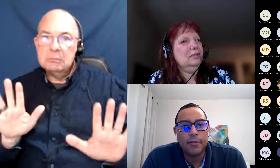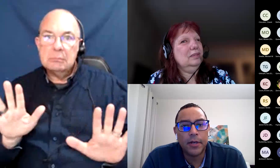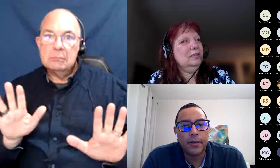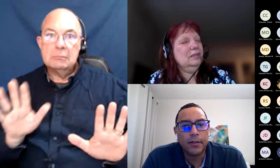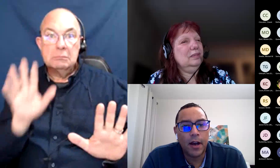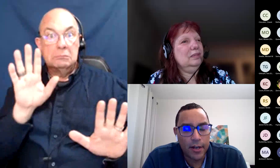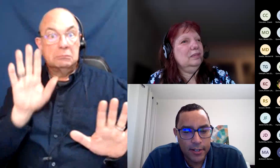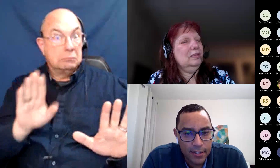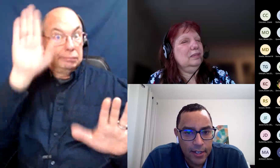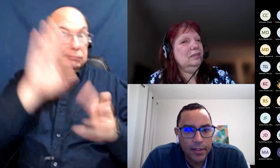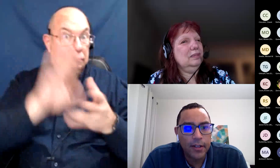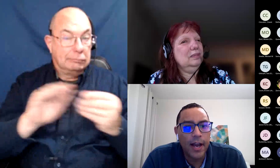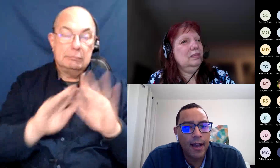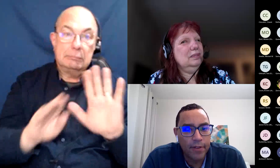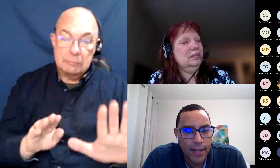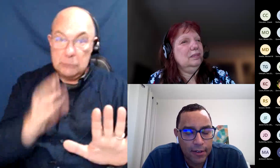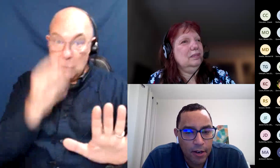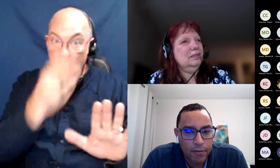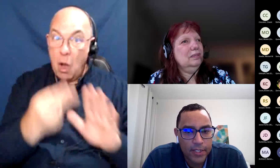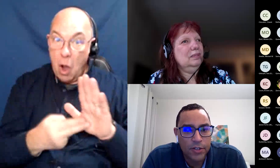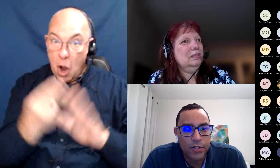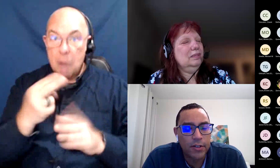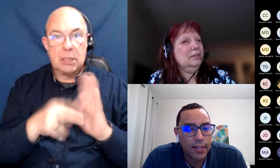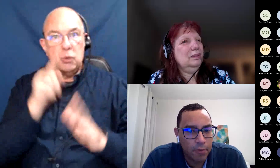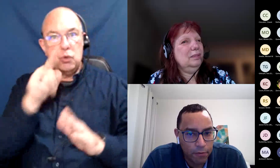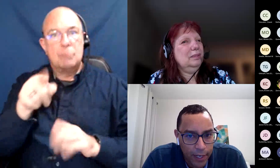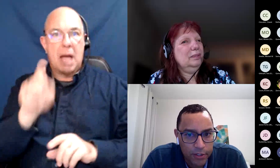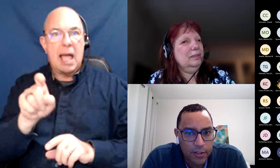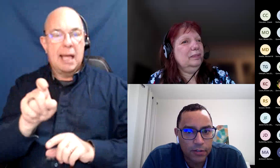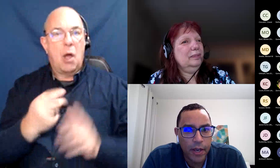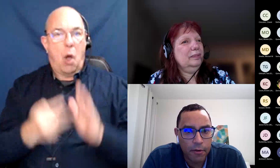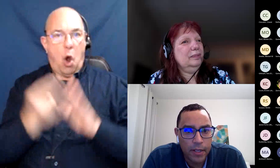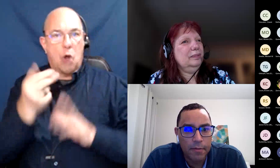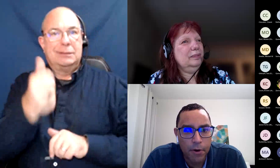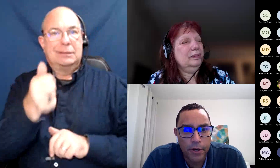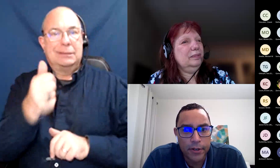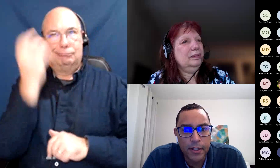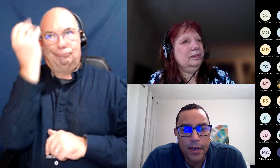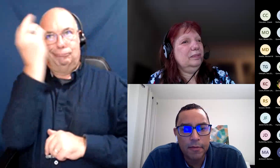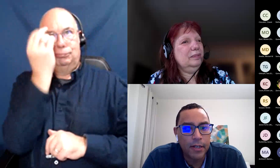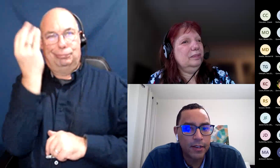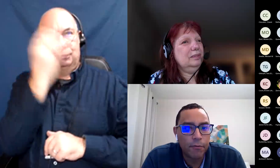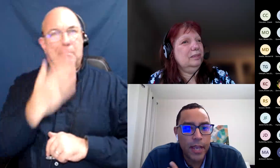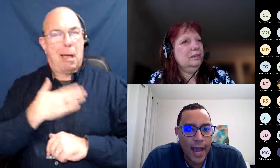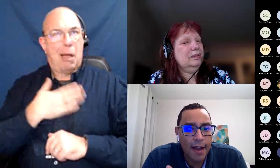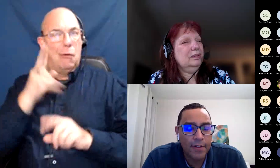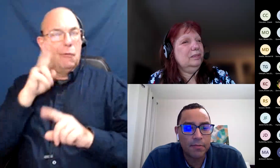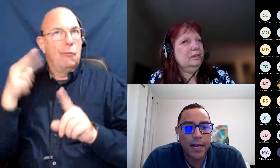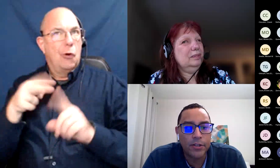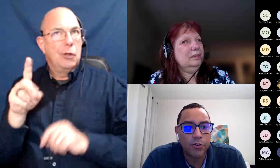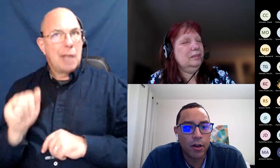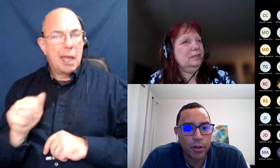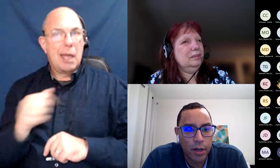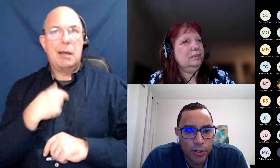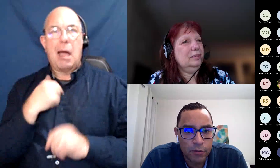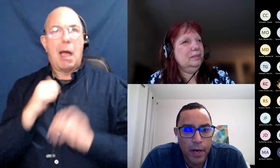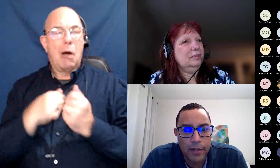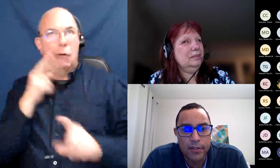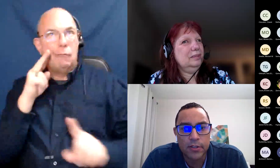publicly, but honestly, having that conversation, that reflection is very important. Because if we have, as